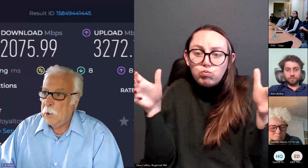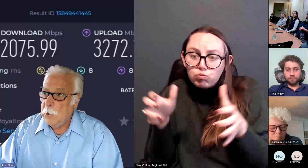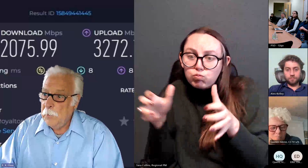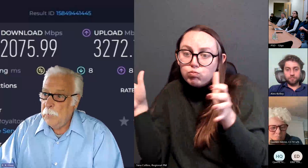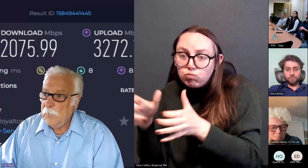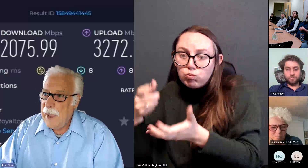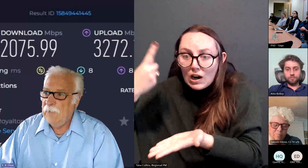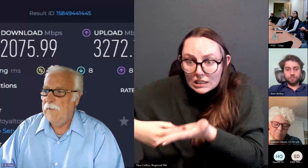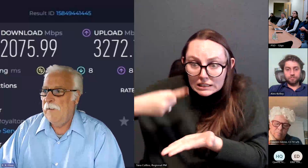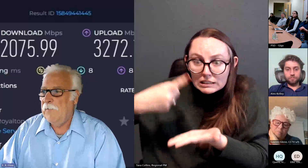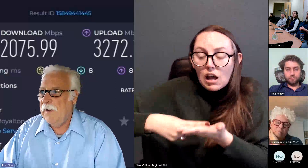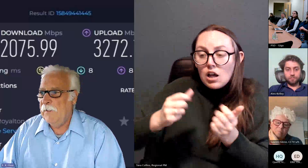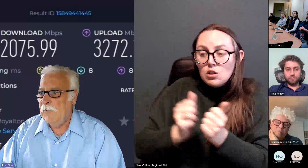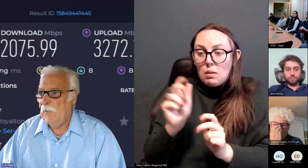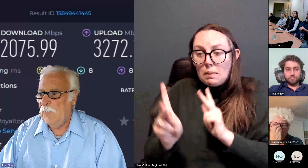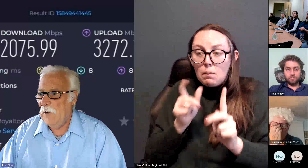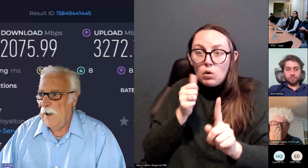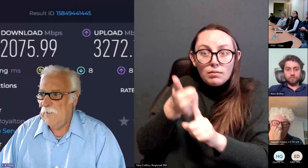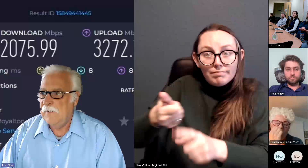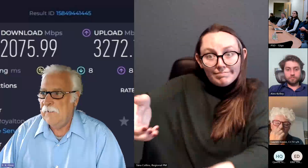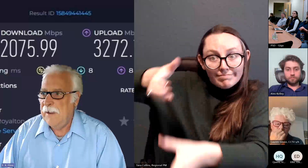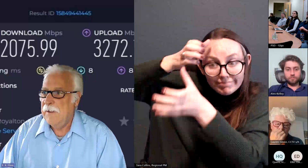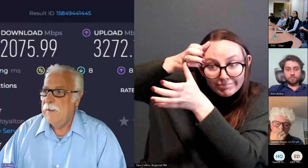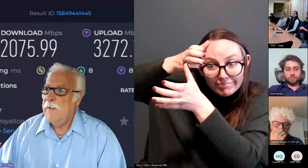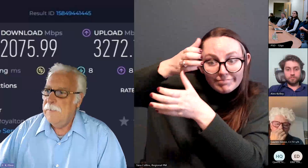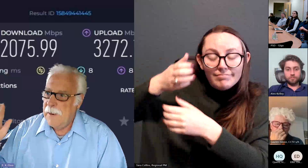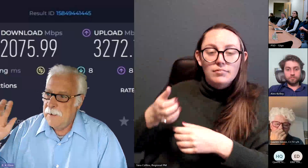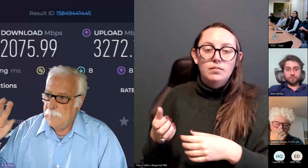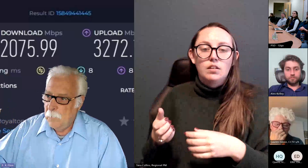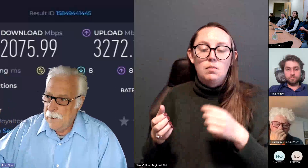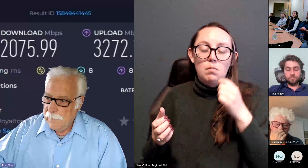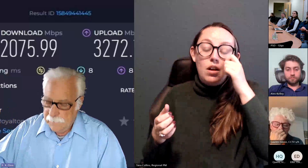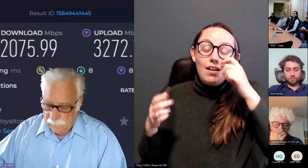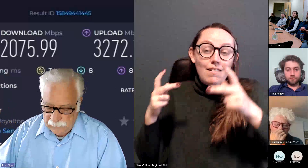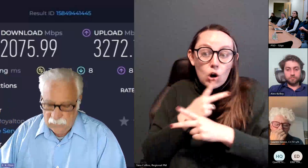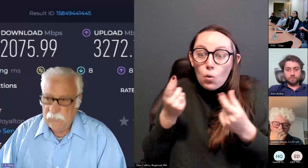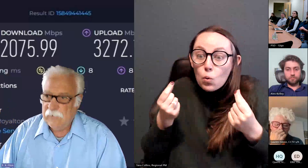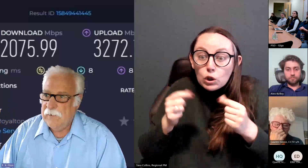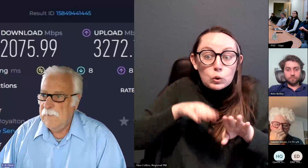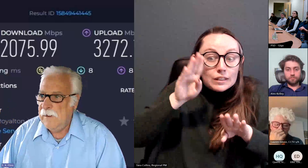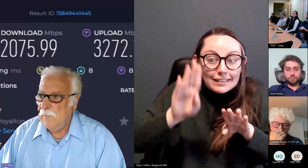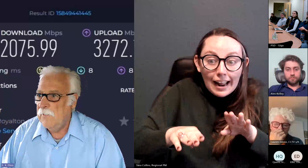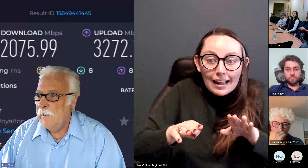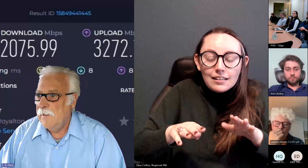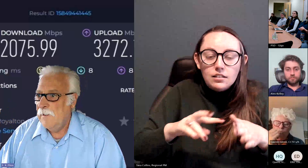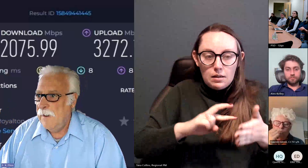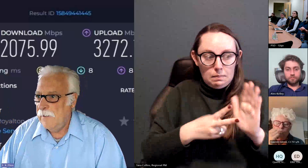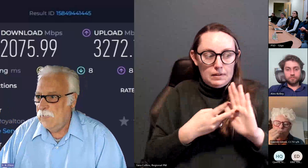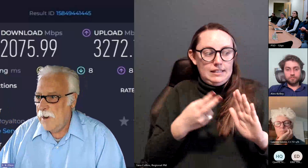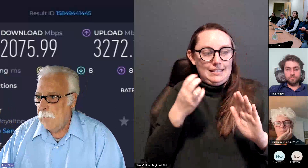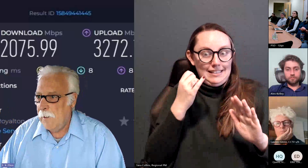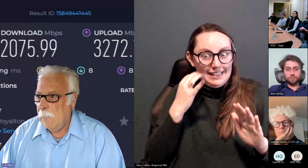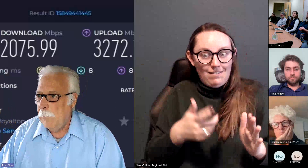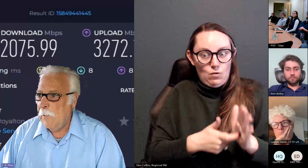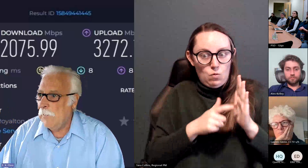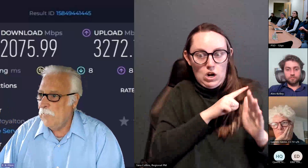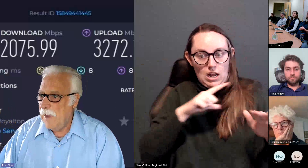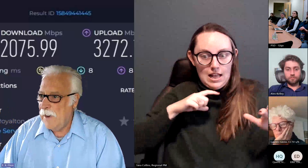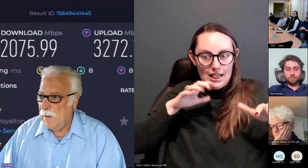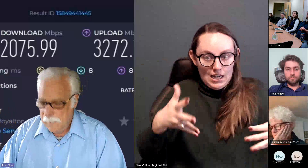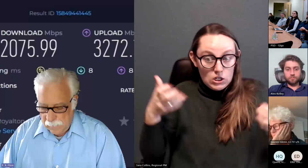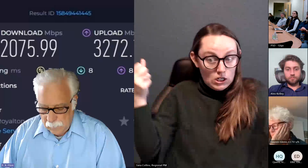way includes action that the state legislature has to take, then when the legislature convenes next January, we'll